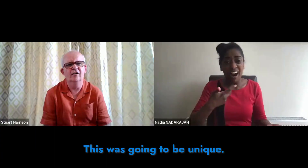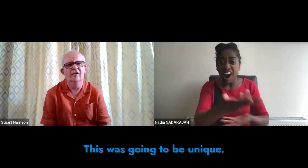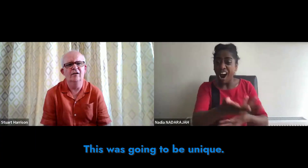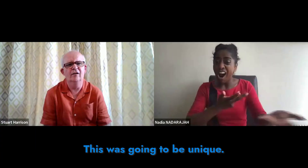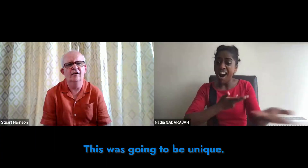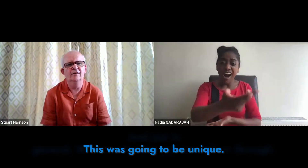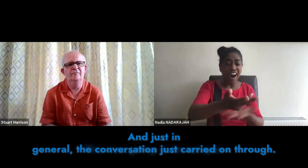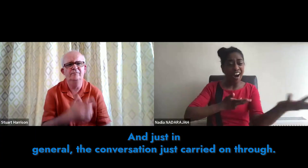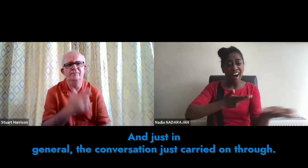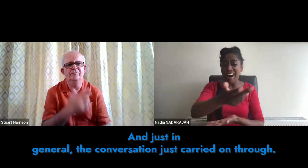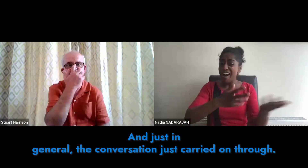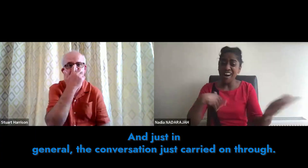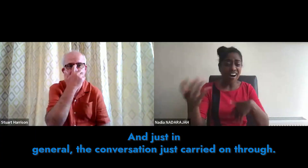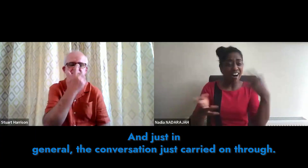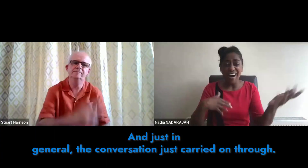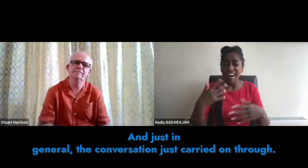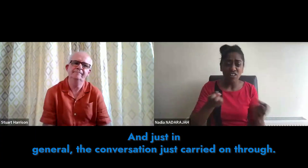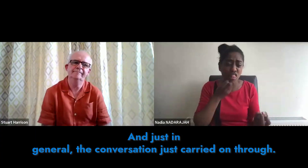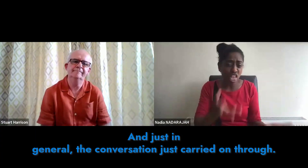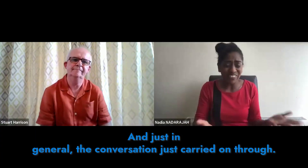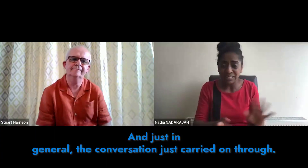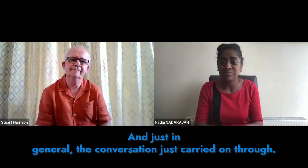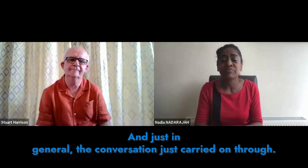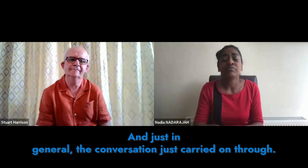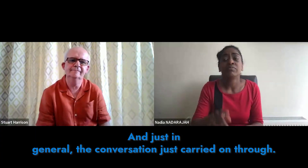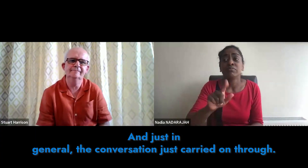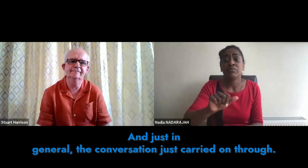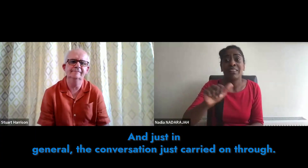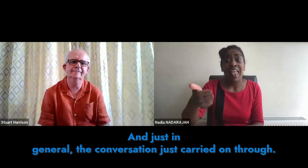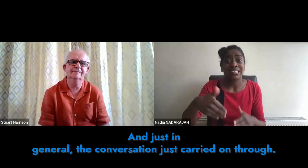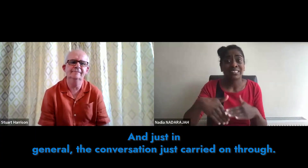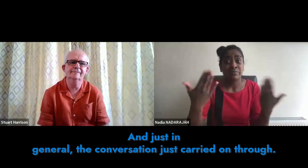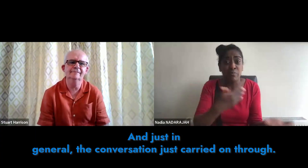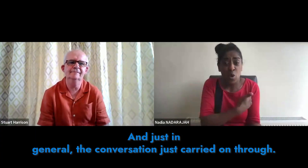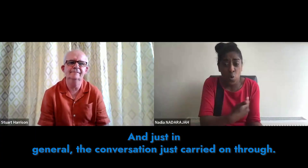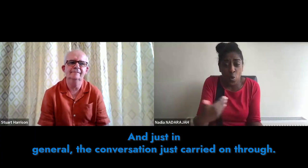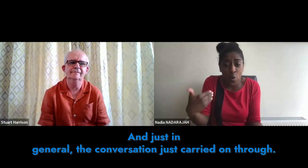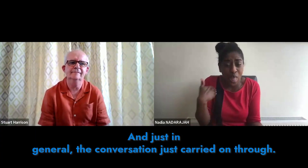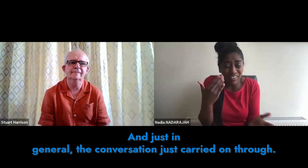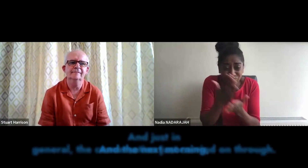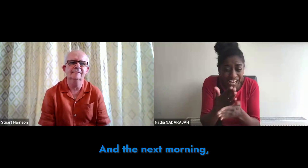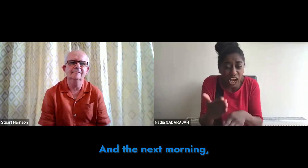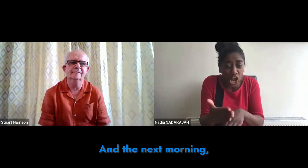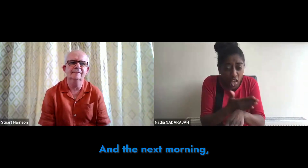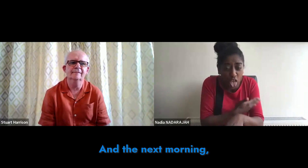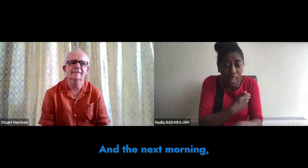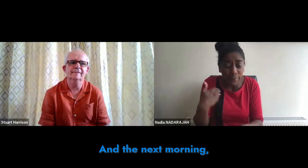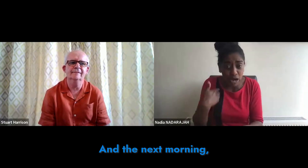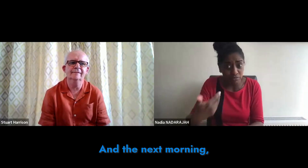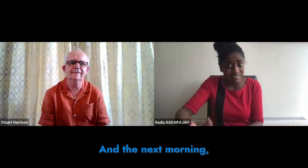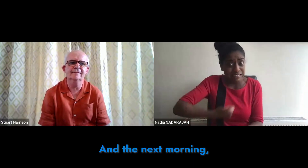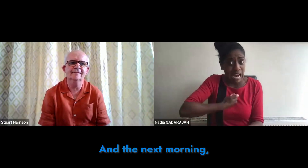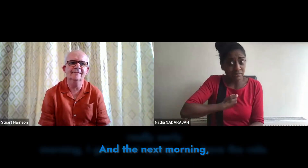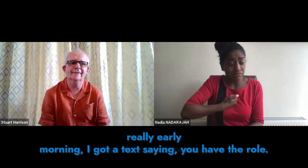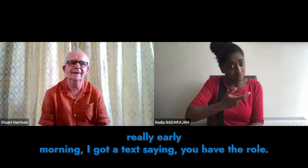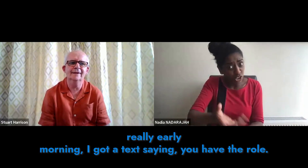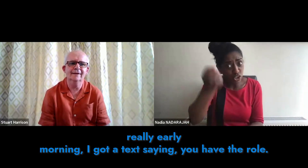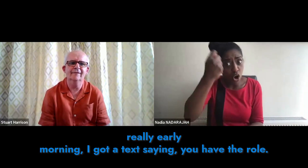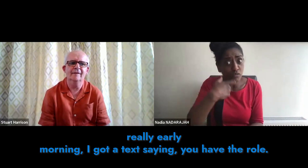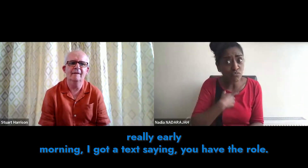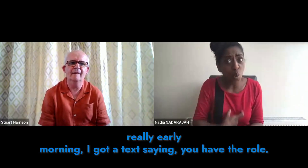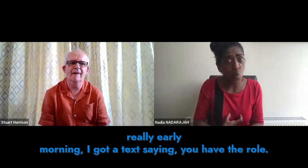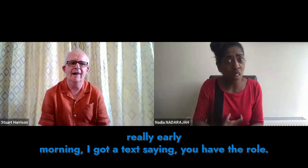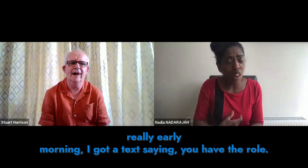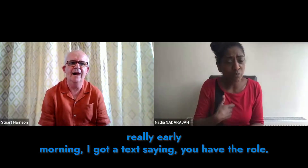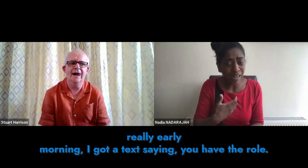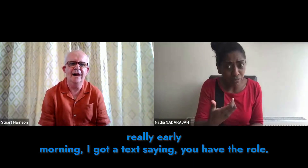be unique. And just in general conversation, just carried on through. And the next morning,